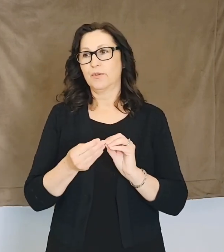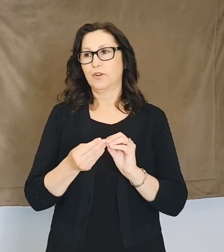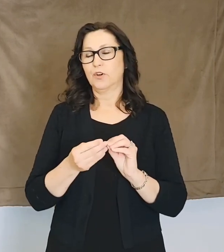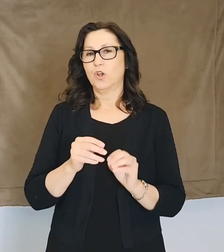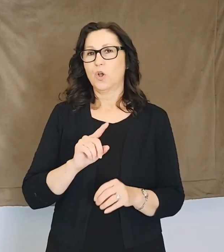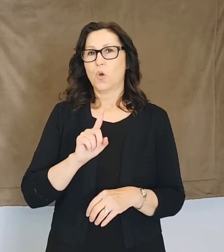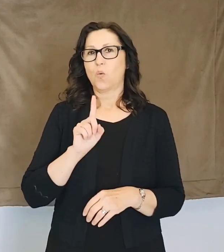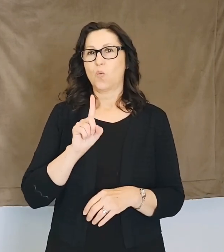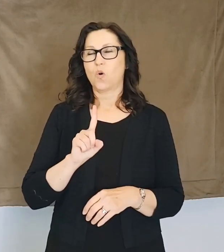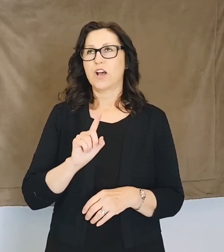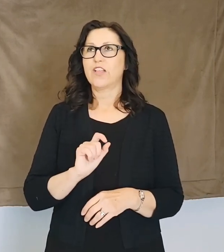number